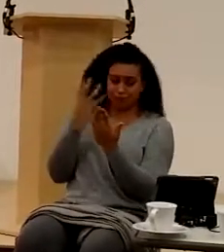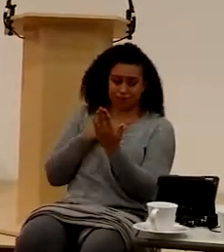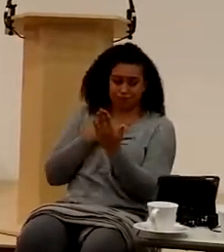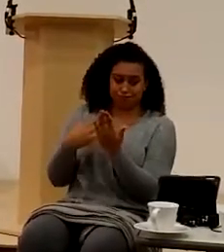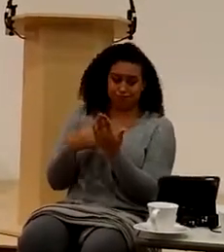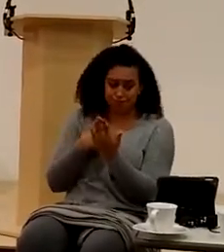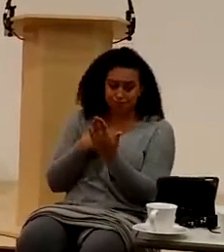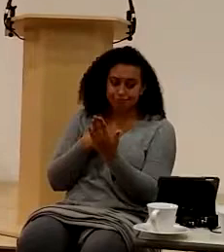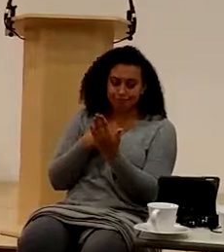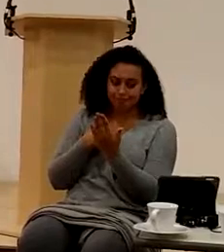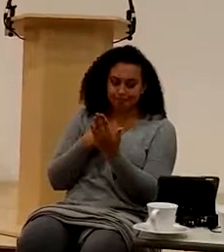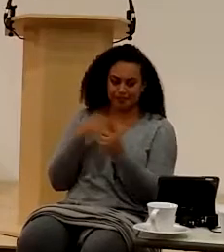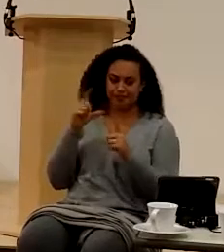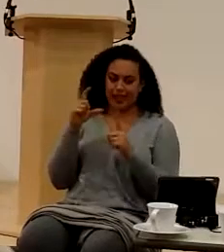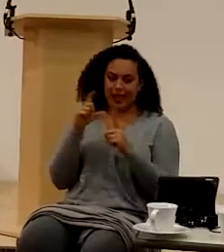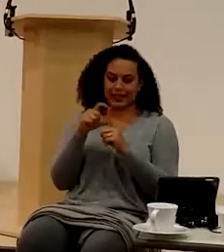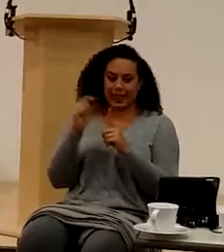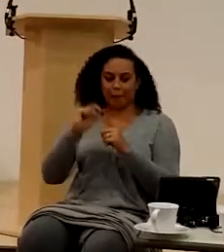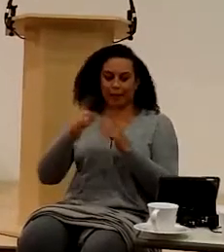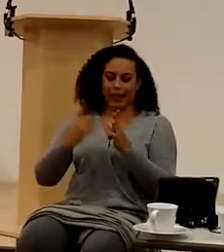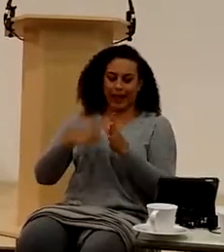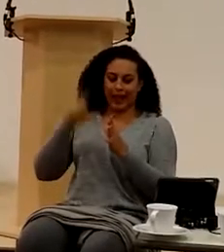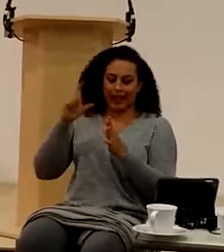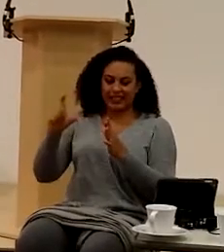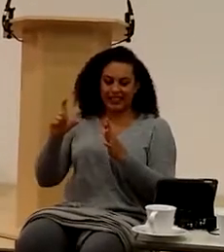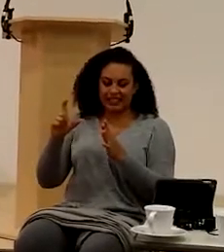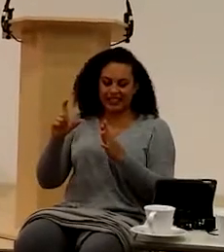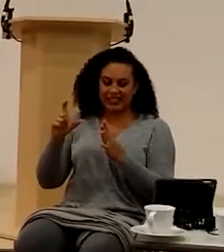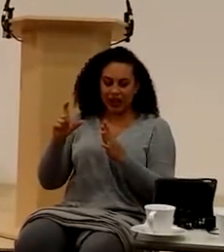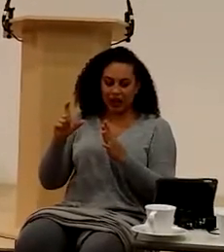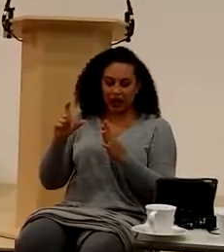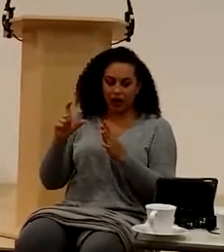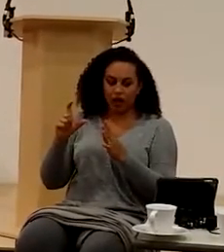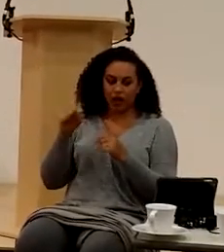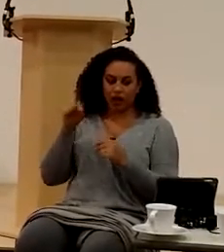against cuts at the forefront of this